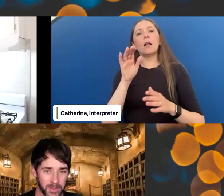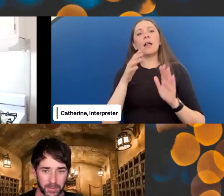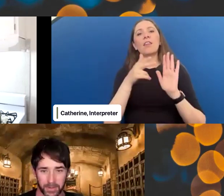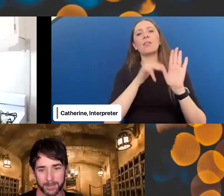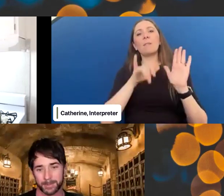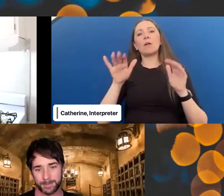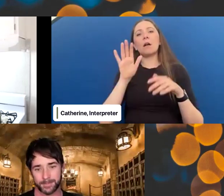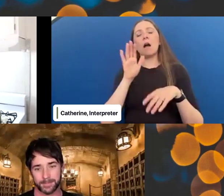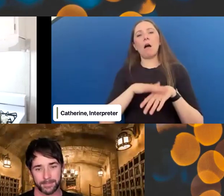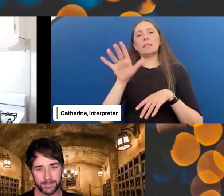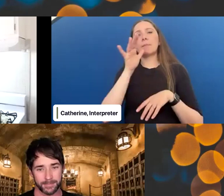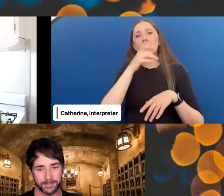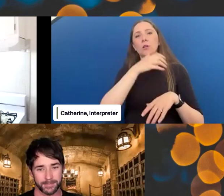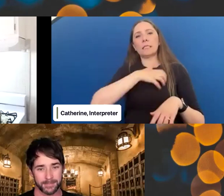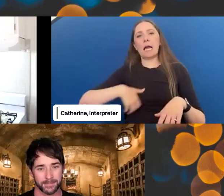somewhere specific?